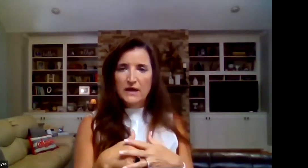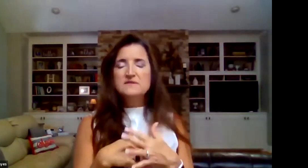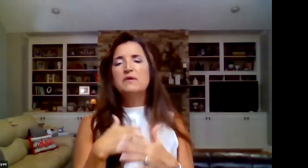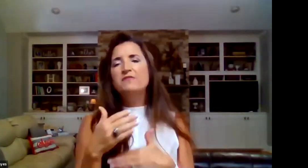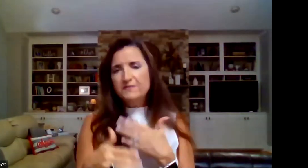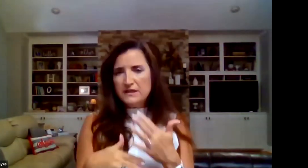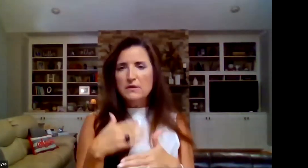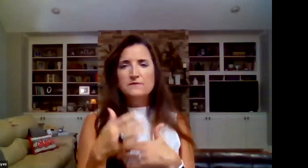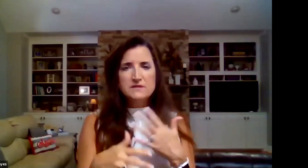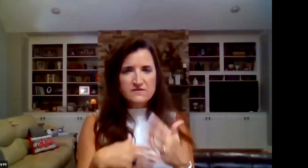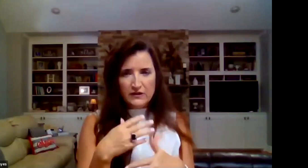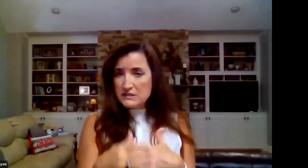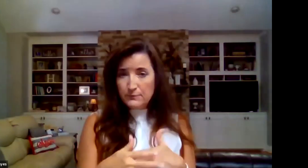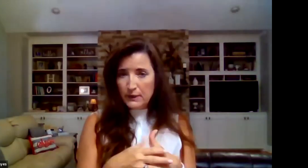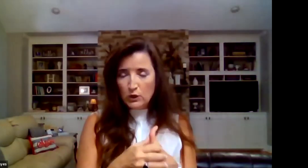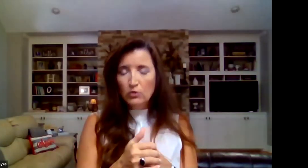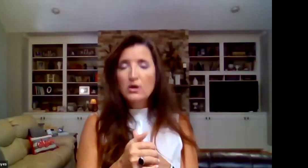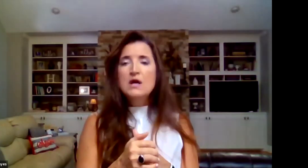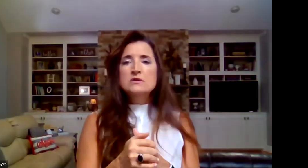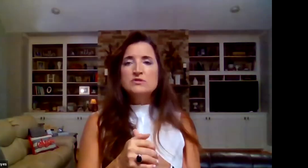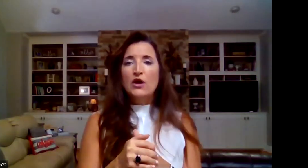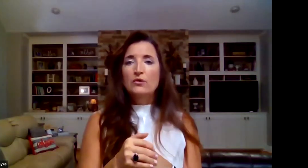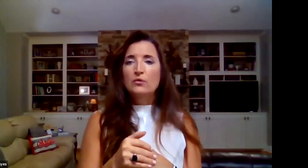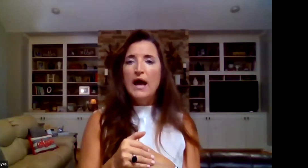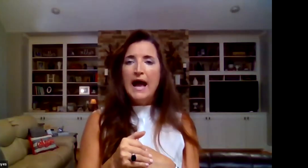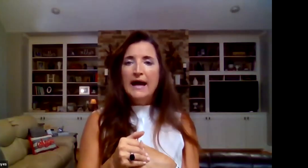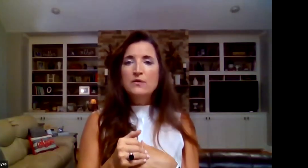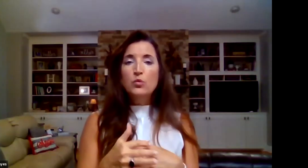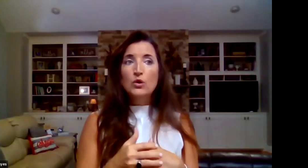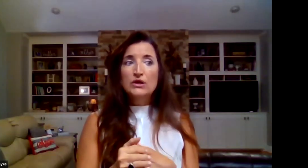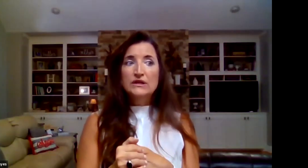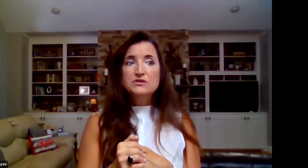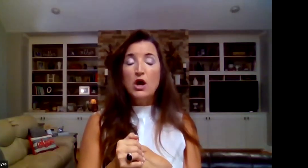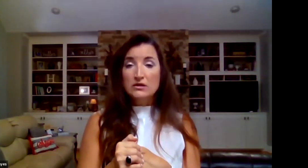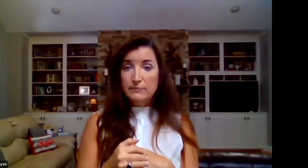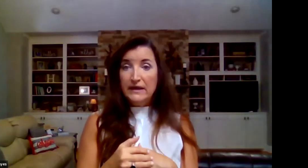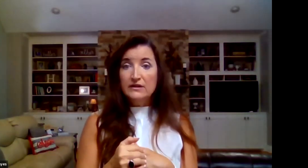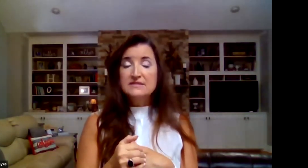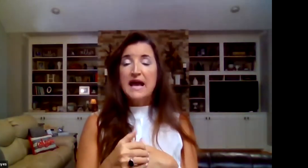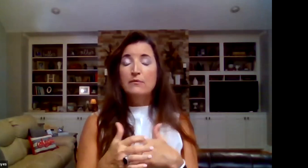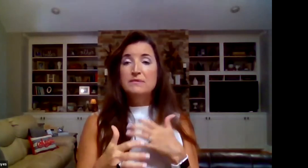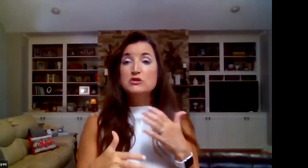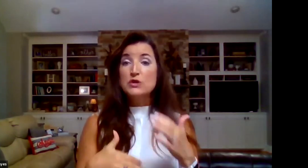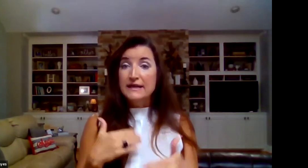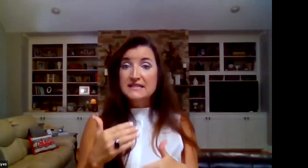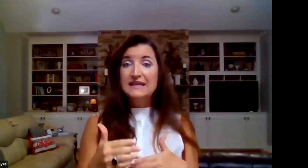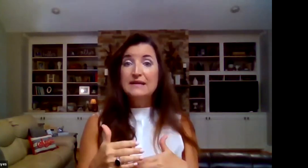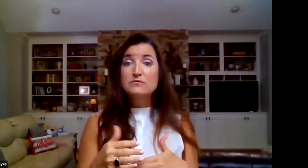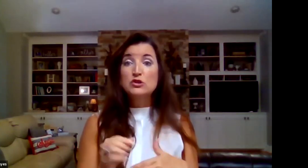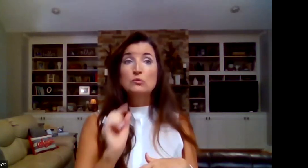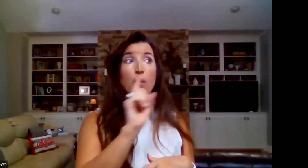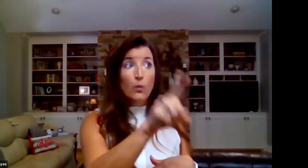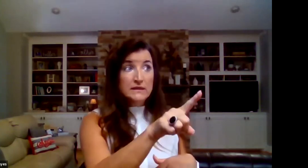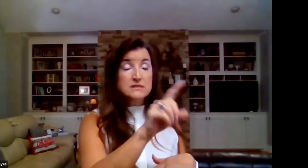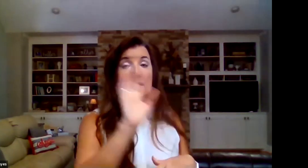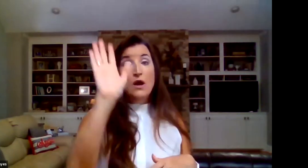around 12 months, but 15 months is very typical. So I would talk to parents. I would be trying to get